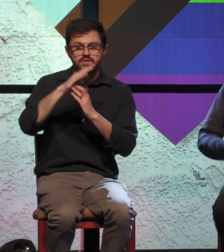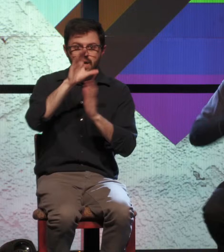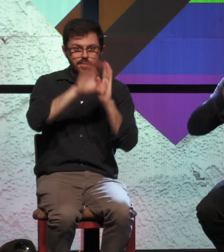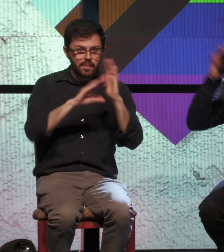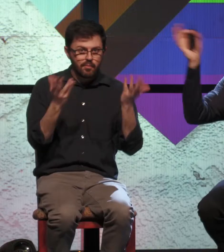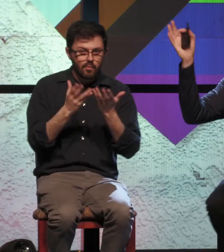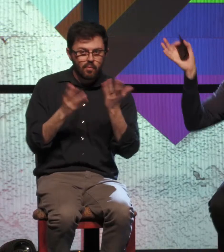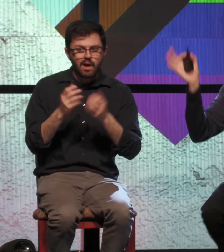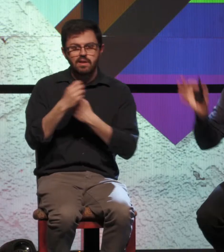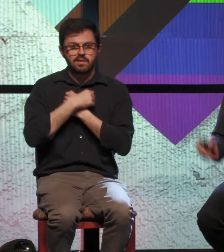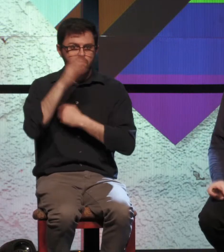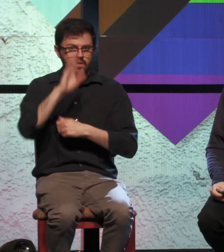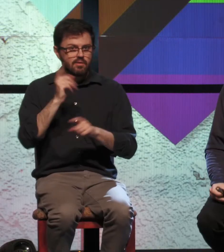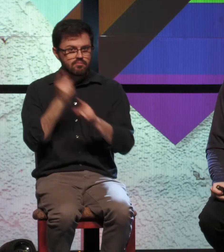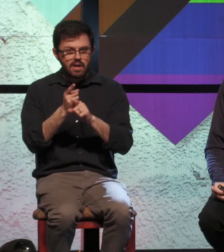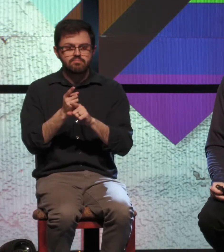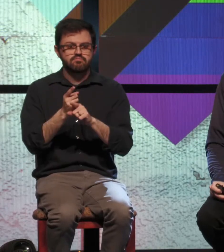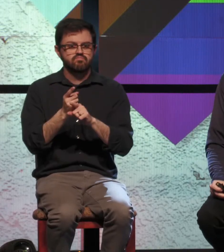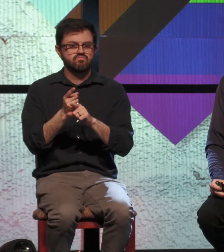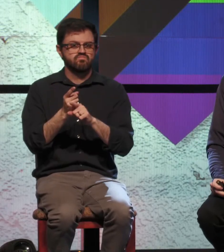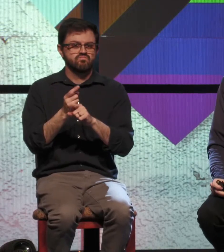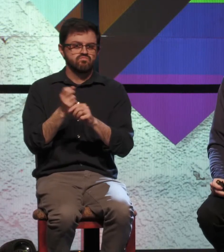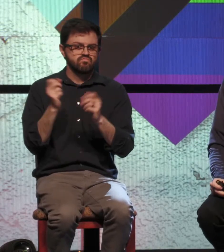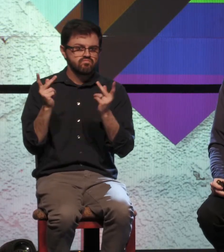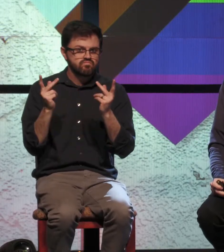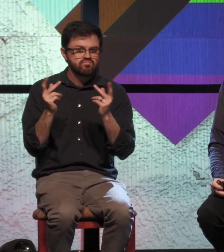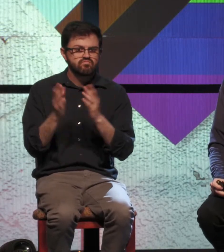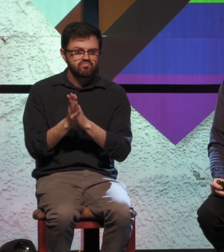God, right? So yeah, absolutely, sure.